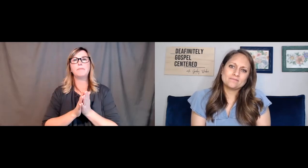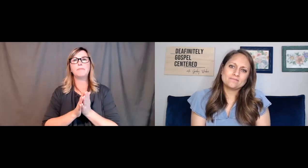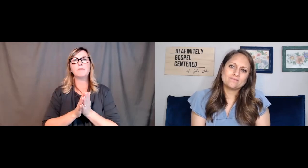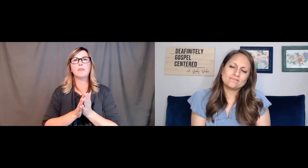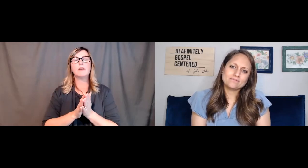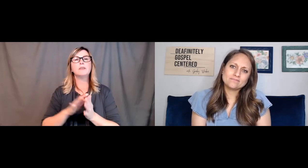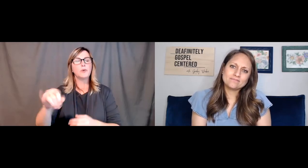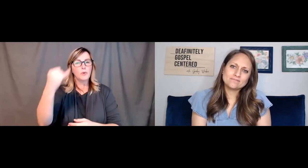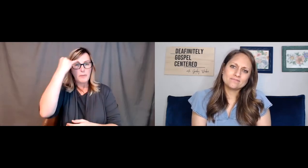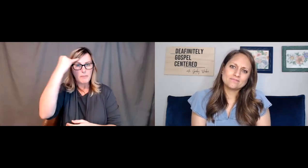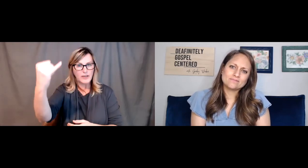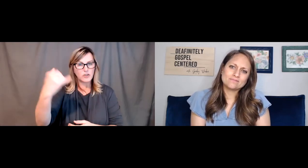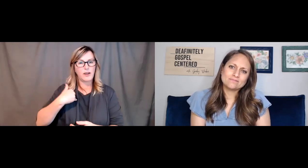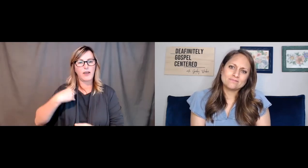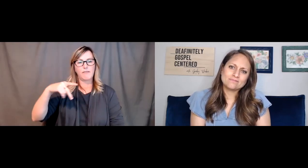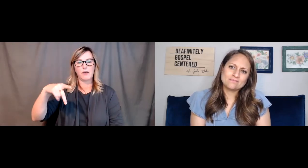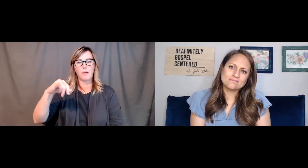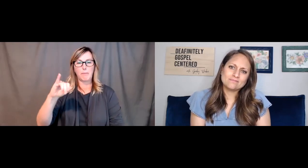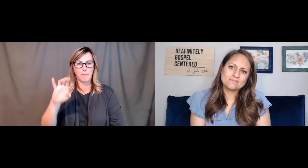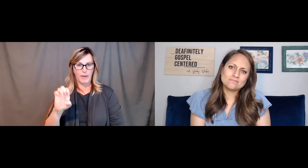Yeah, I've been thinking about that.